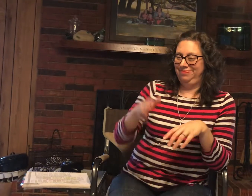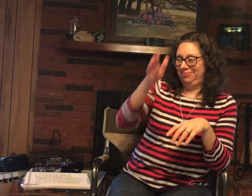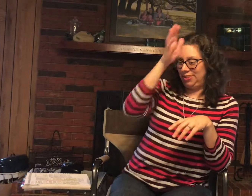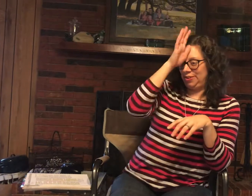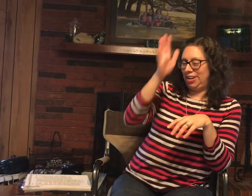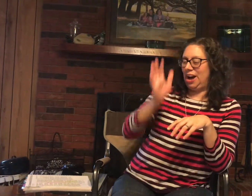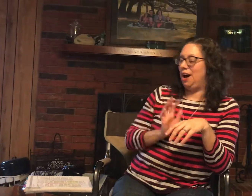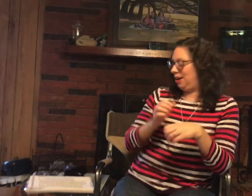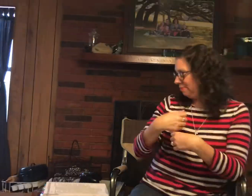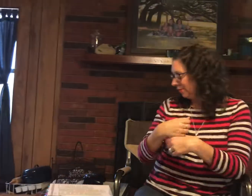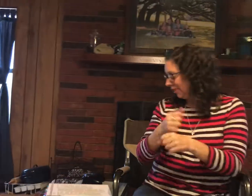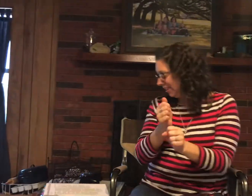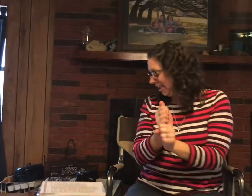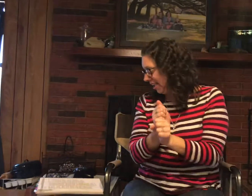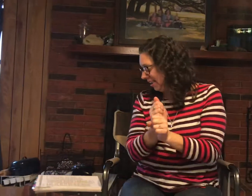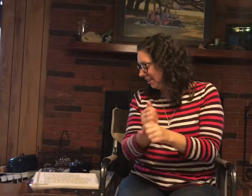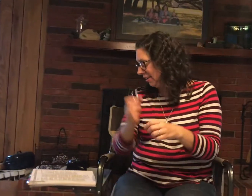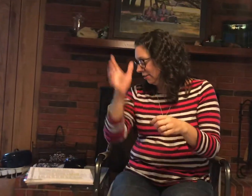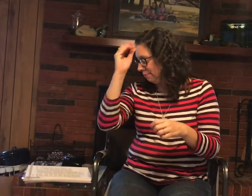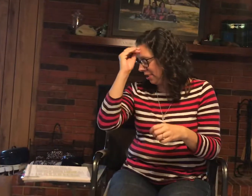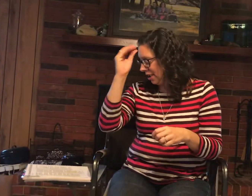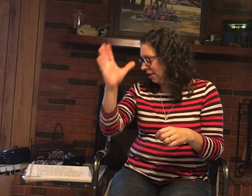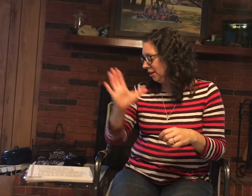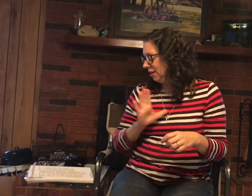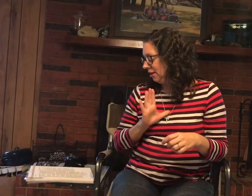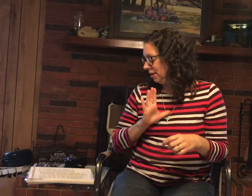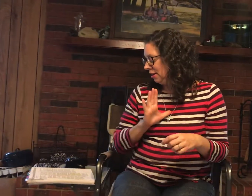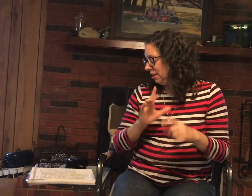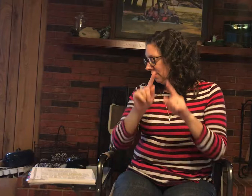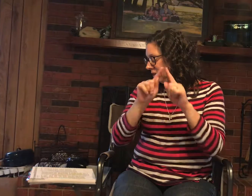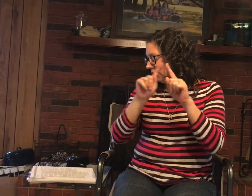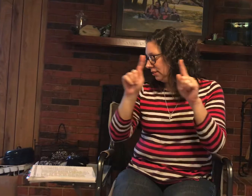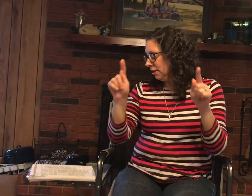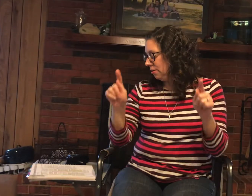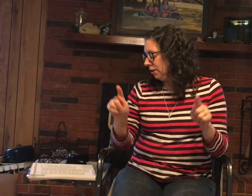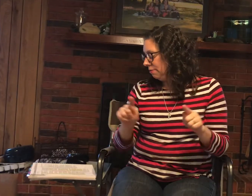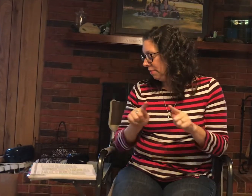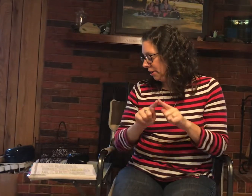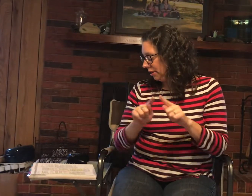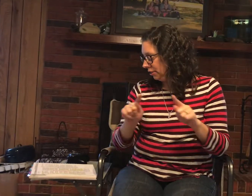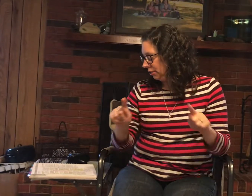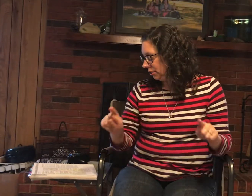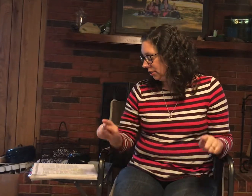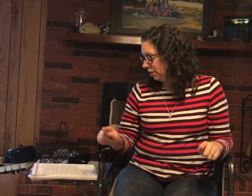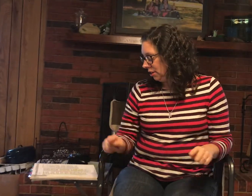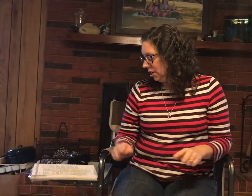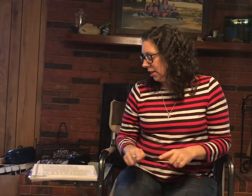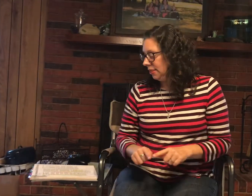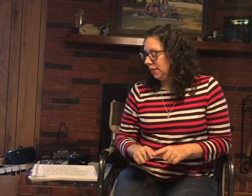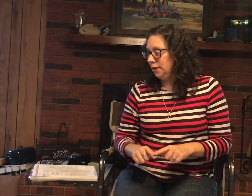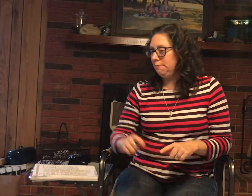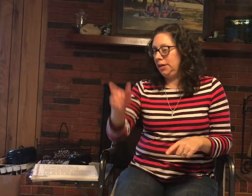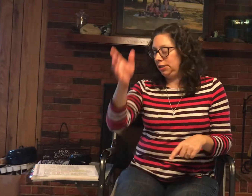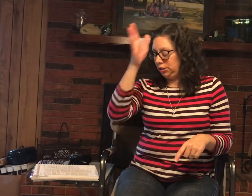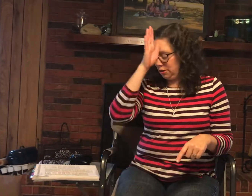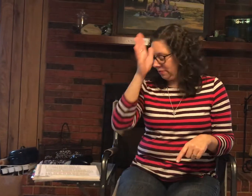So God created man in his own image. In the image of